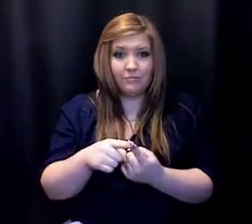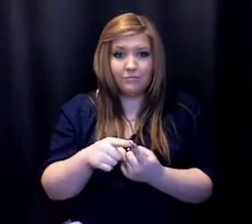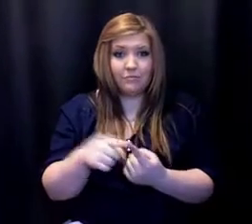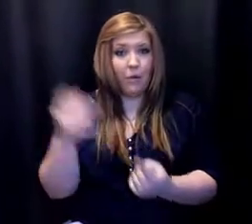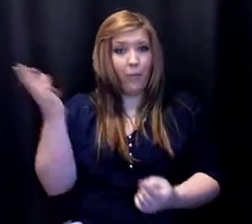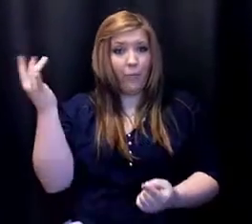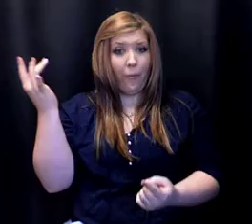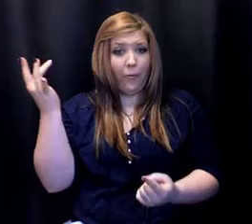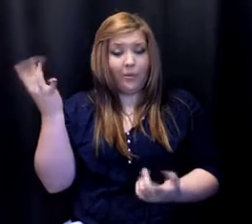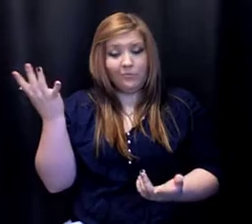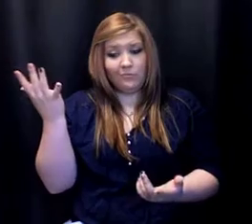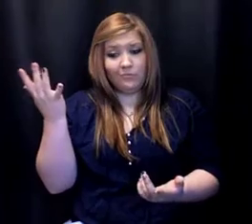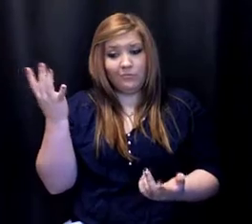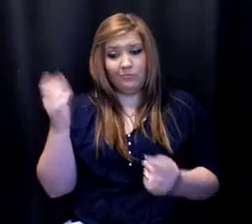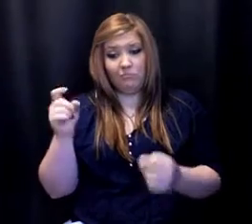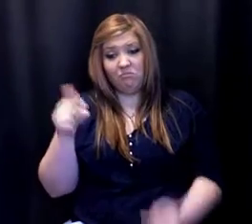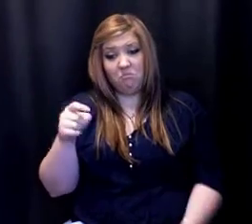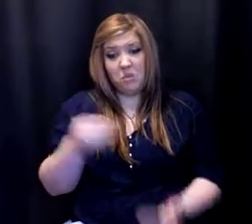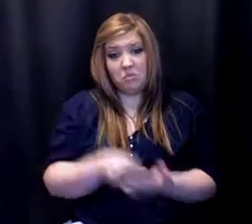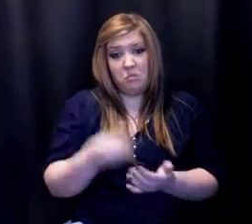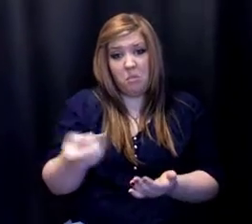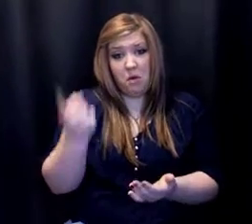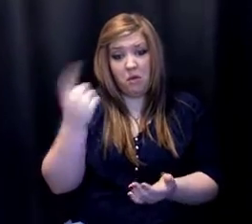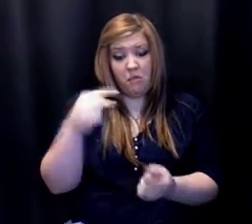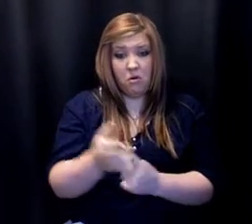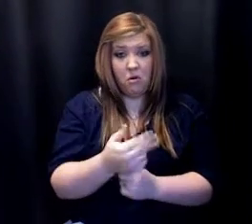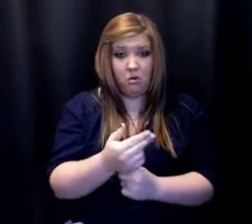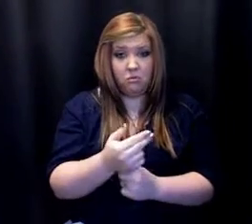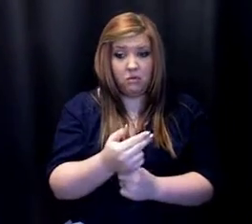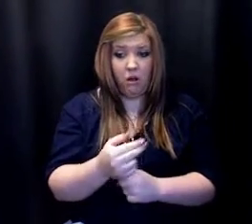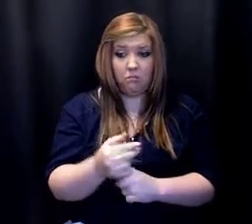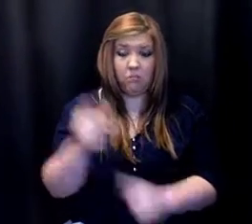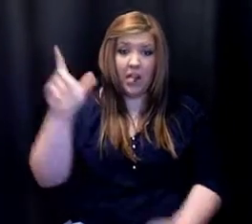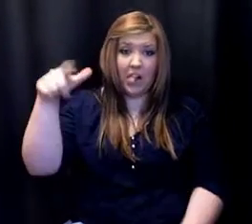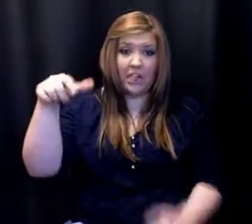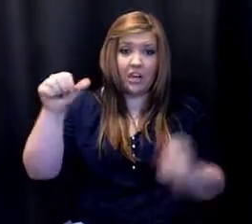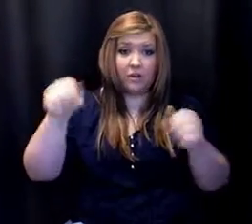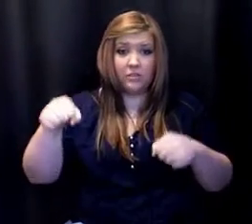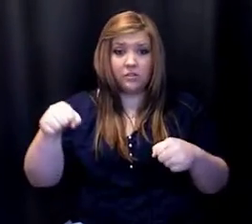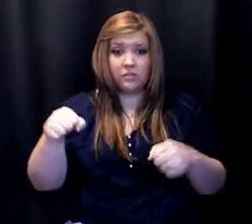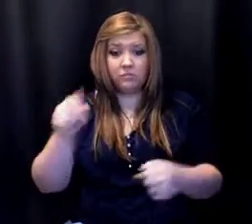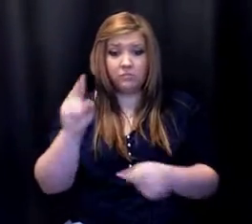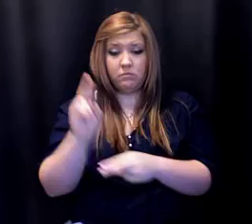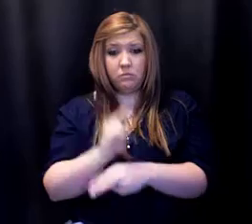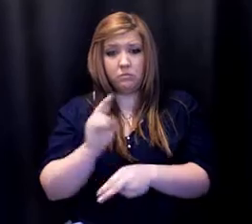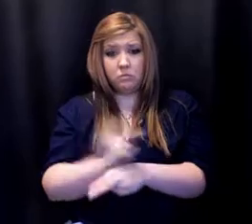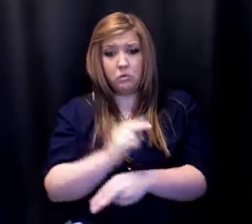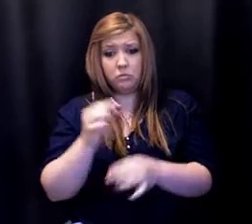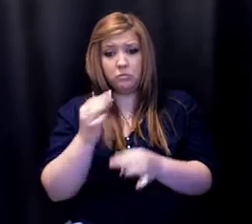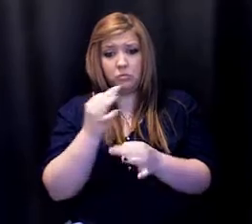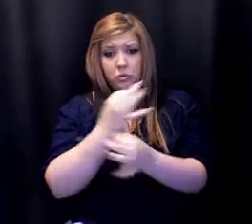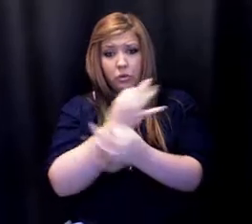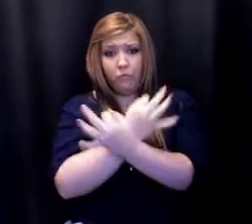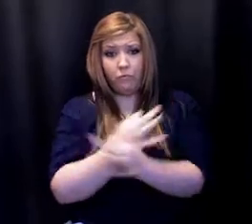hotel anyway, might as well get points so that later I can use them for a free night. So that was my trip.